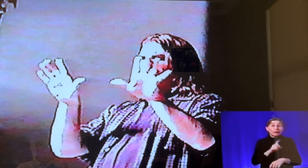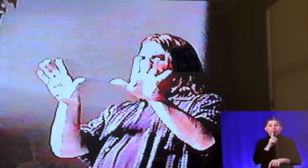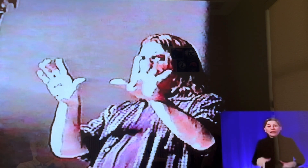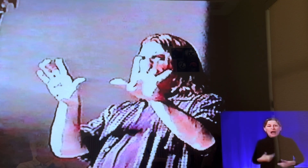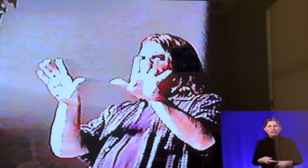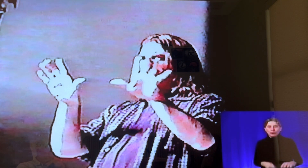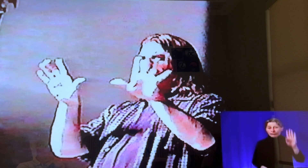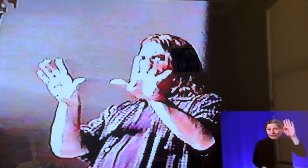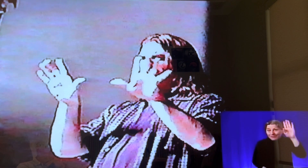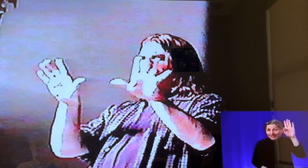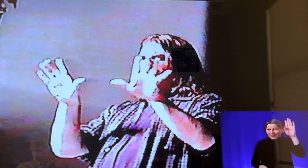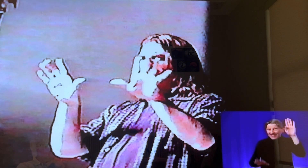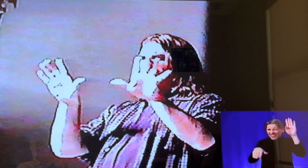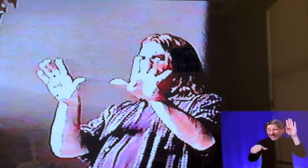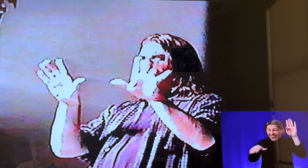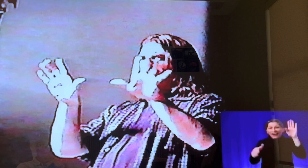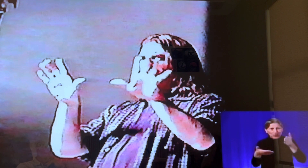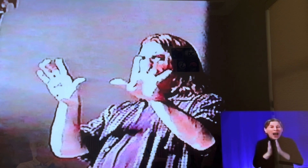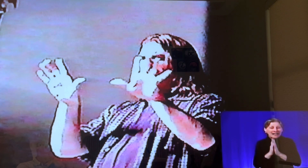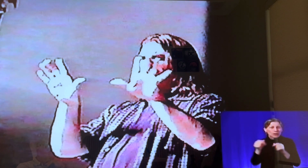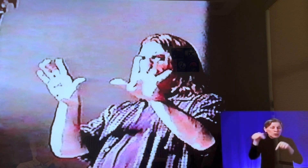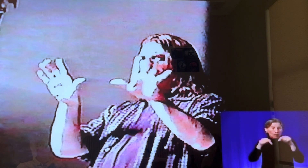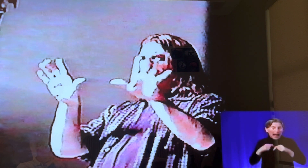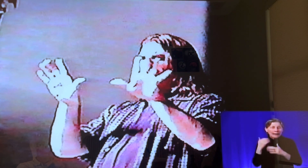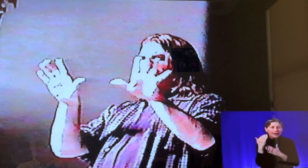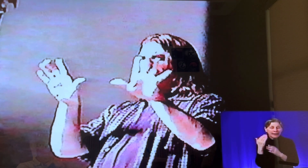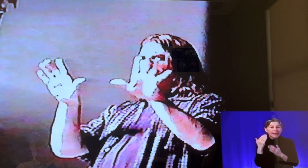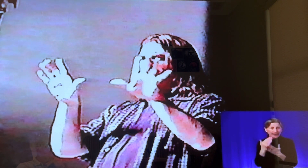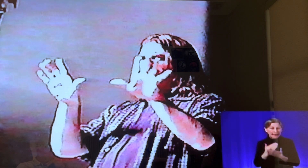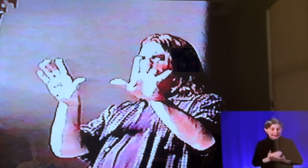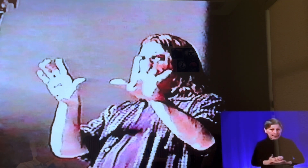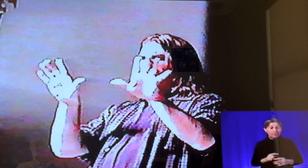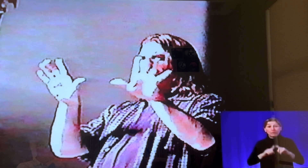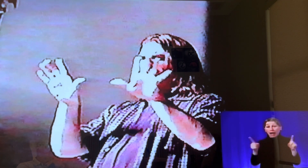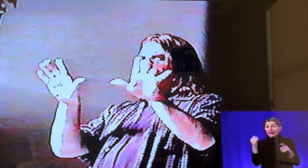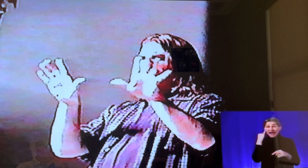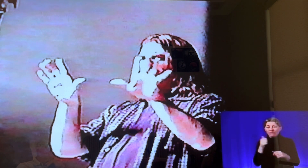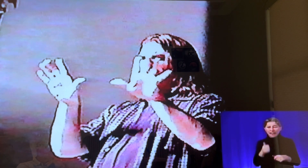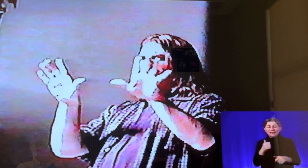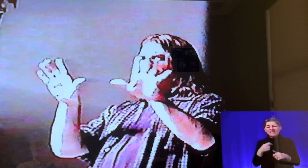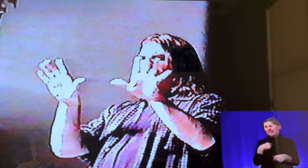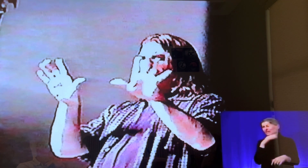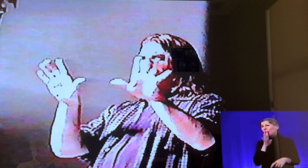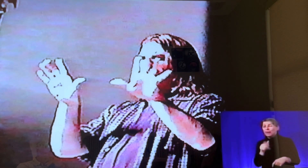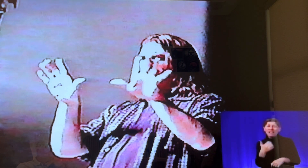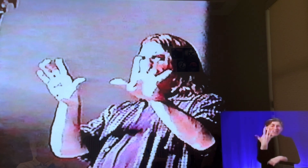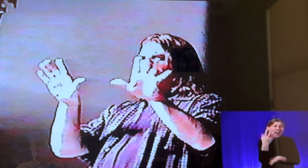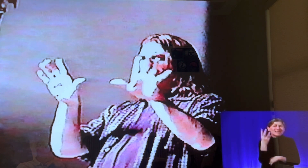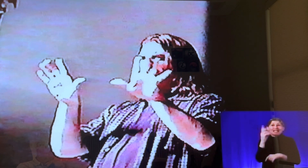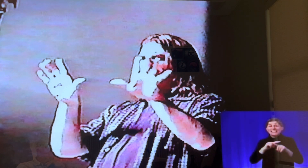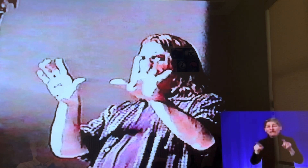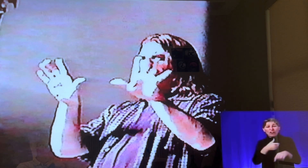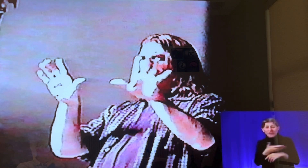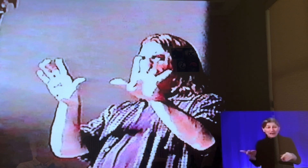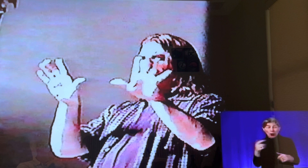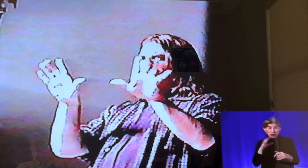and you're going to ask him to go back and list them. But if he's rifling off 5, 6 and you miss a couple, then you might say a generalization